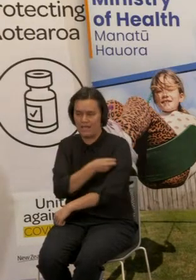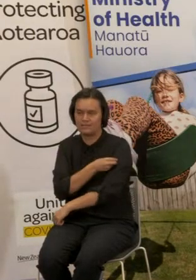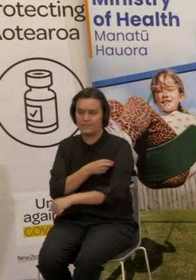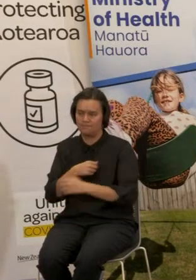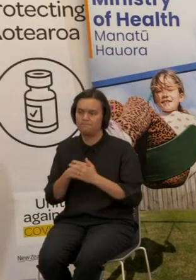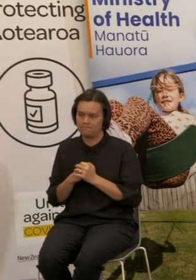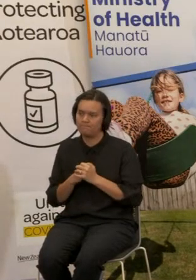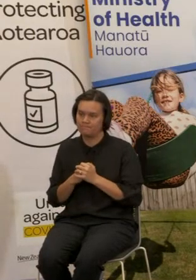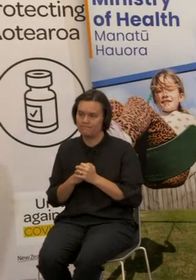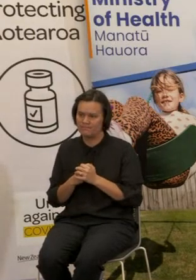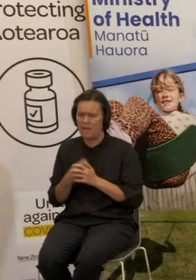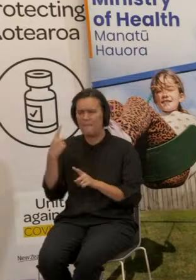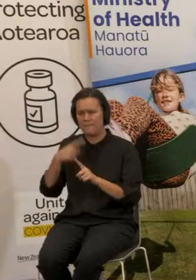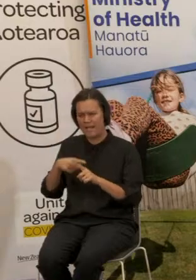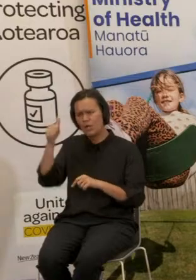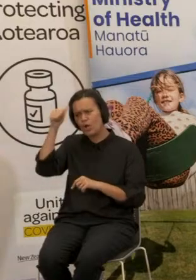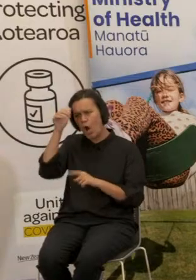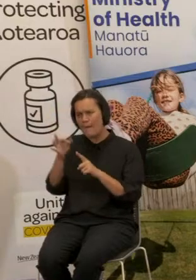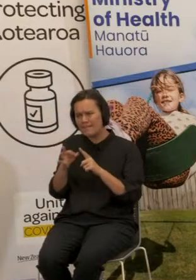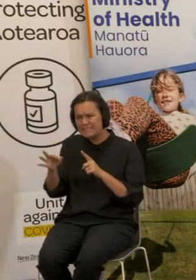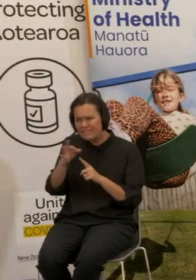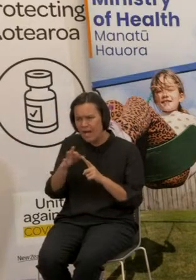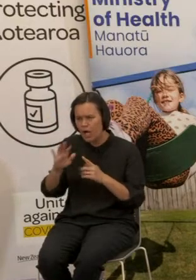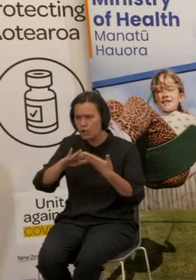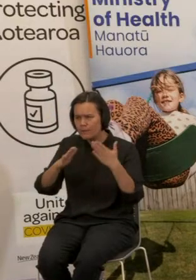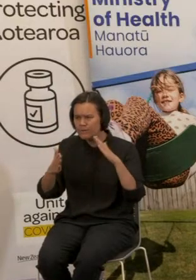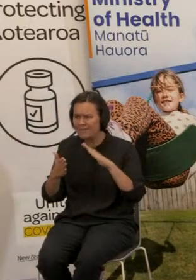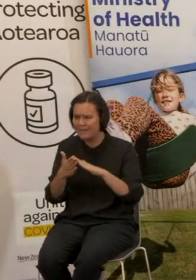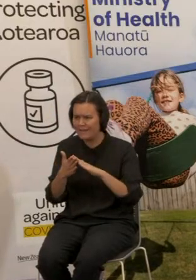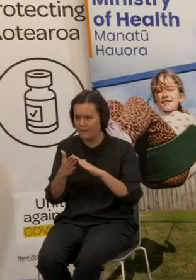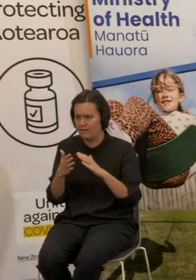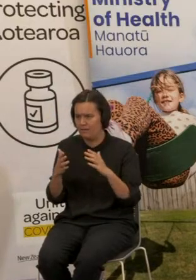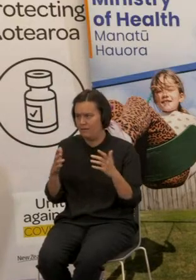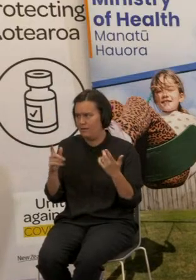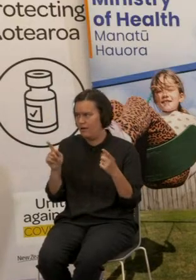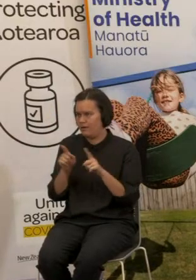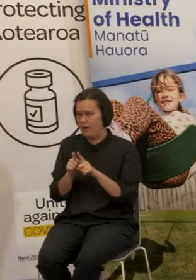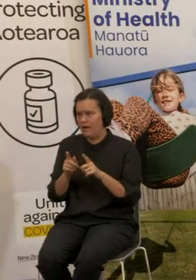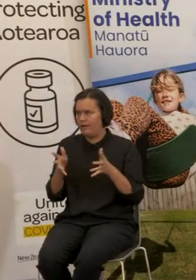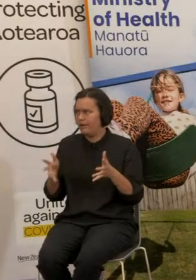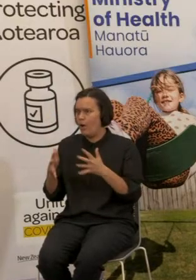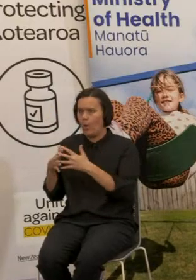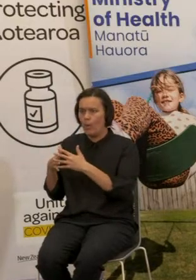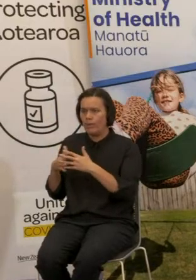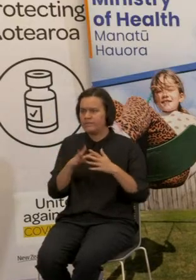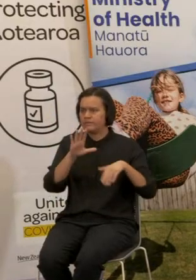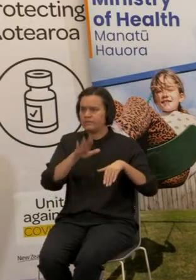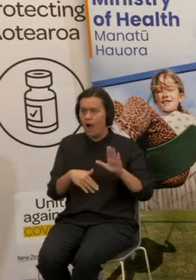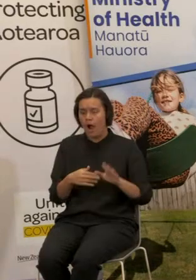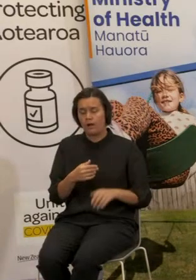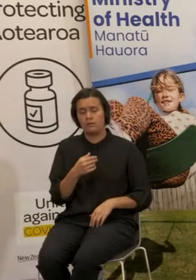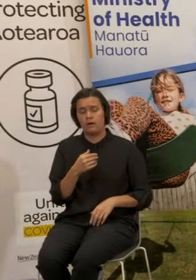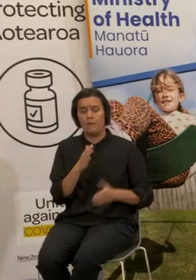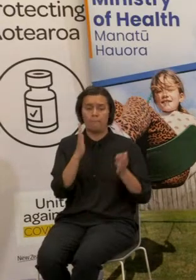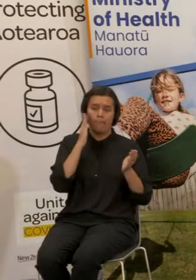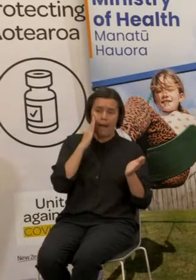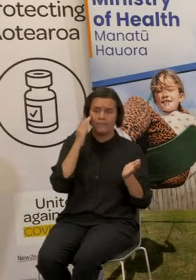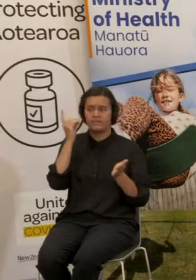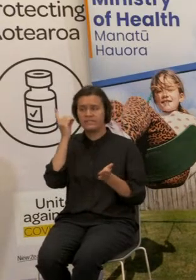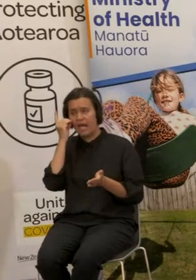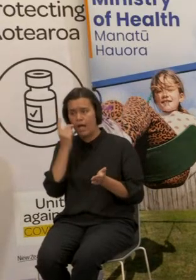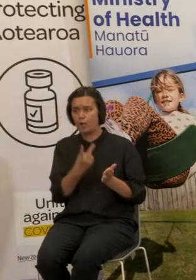and a dog. There are a number of people in these houses, and the study clearly shows that the more people vaccinated, the more we put protection around